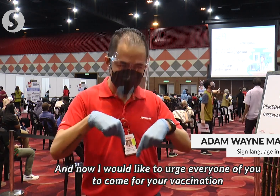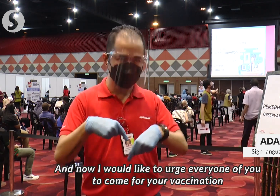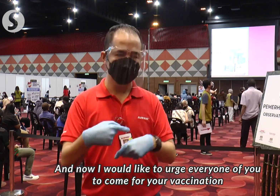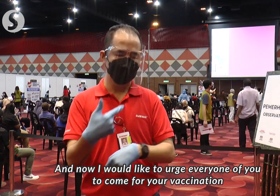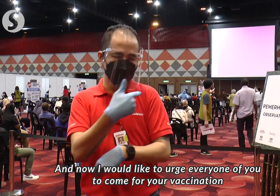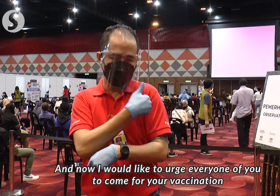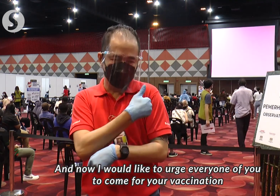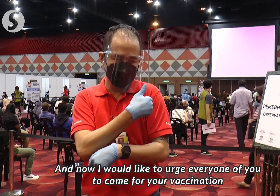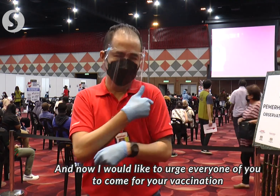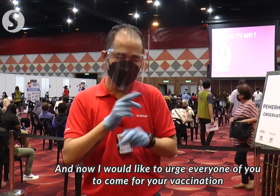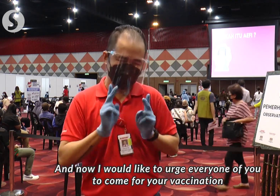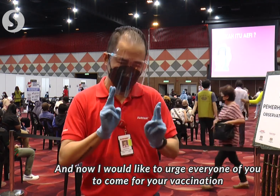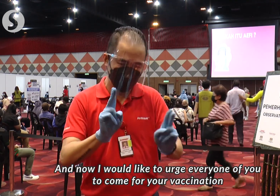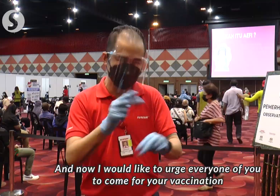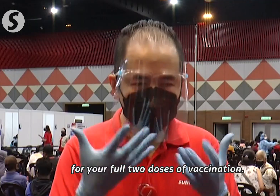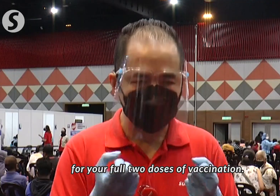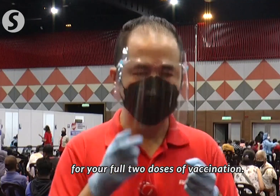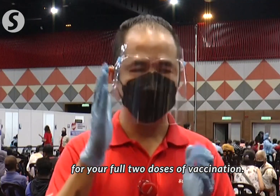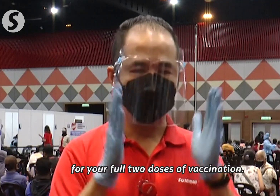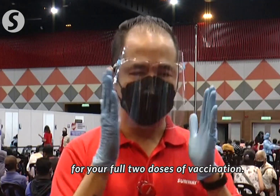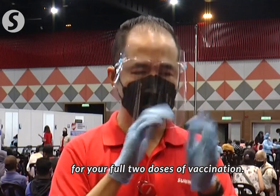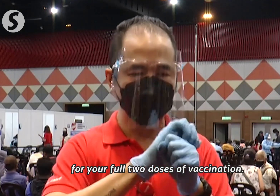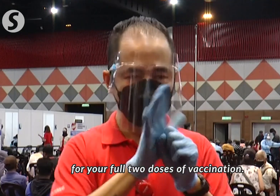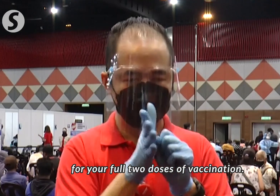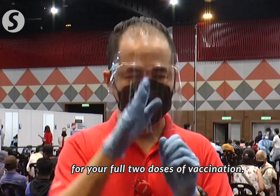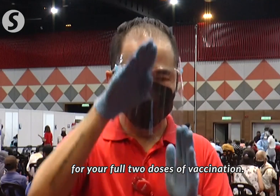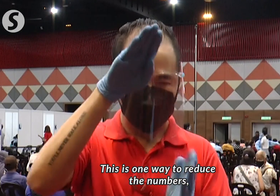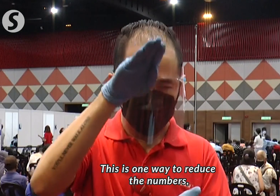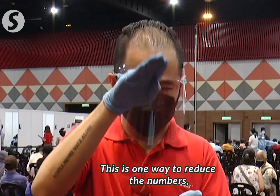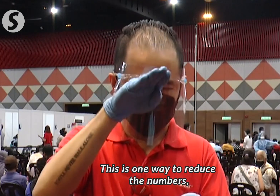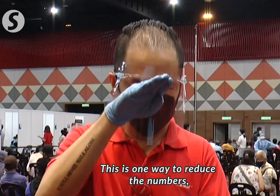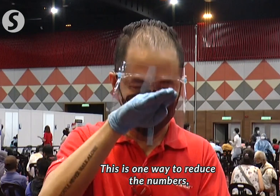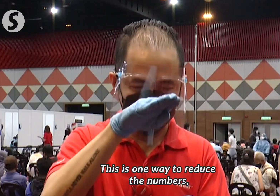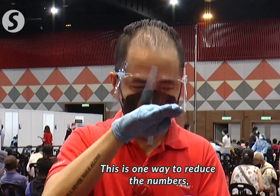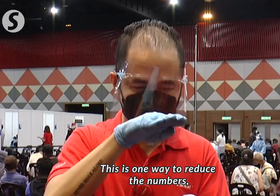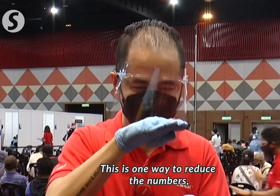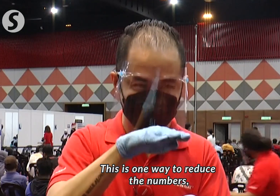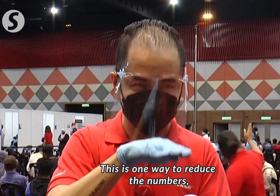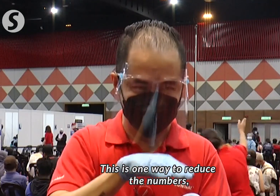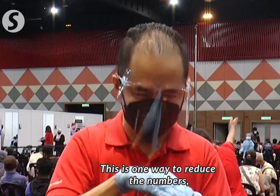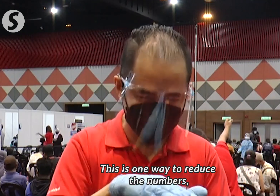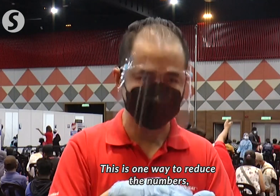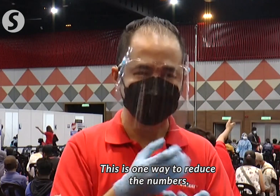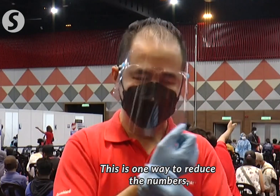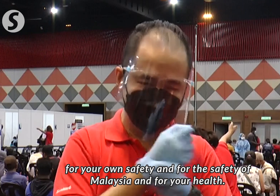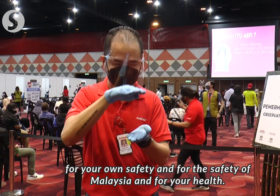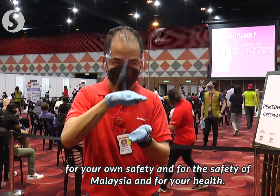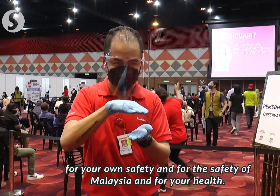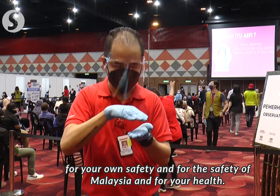of you to come for your vaccination, full two doses of vaccination. This is one way to reduce the numbers and for your